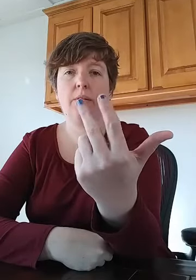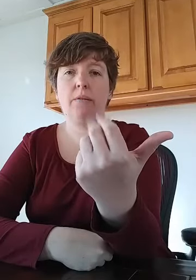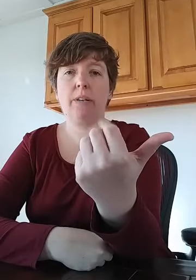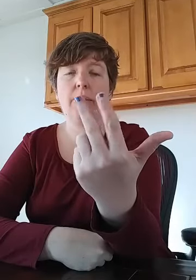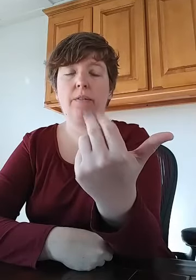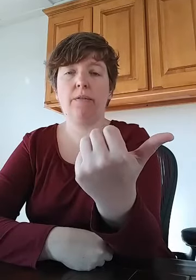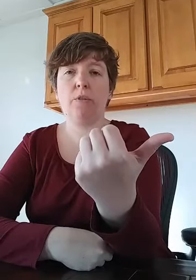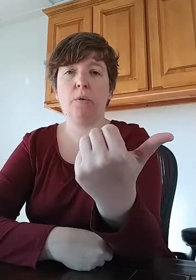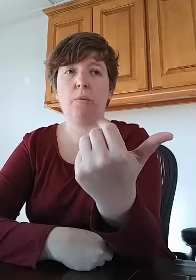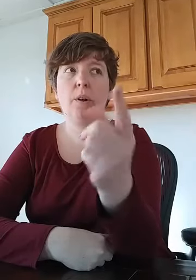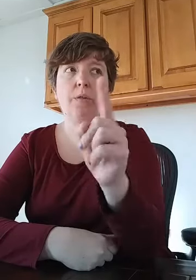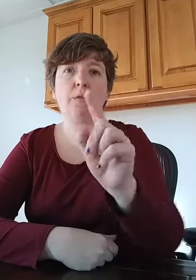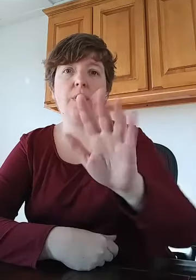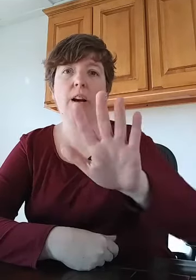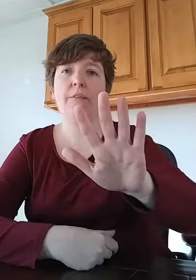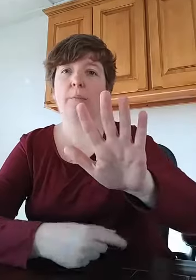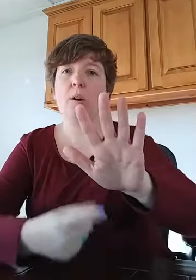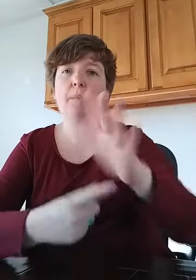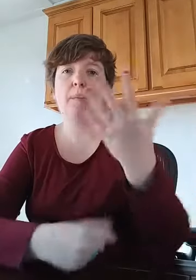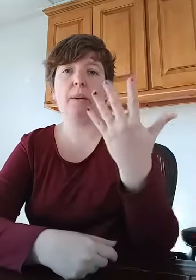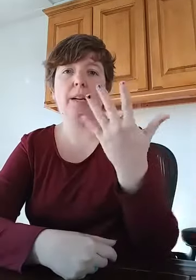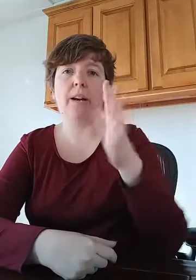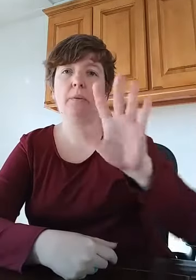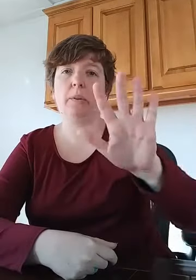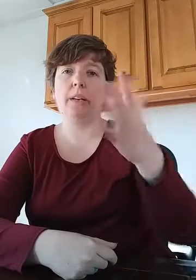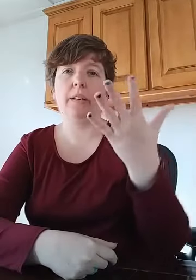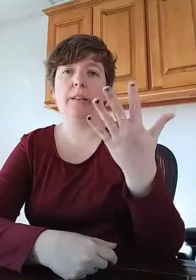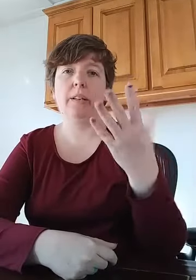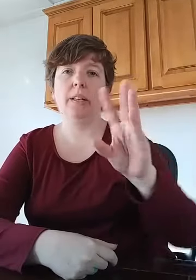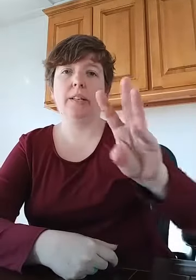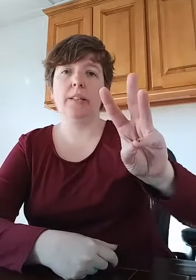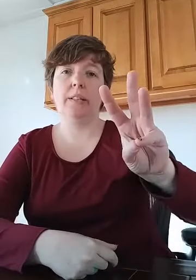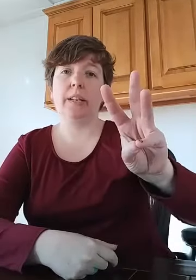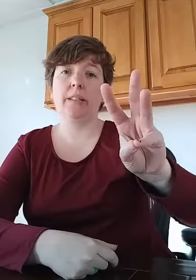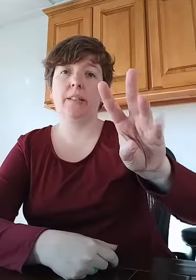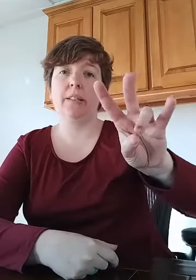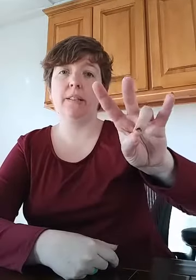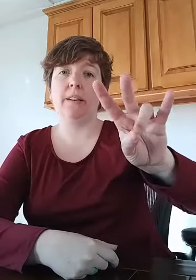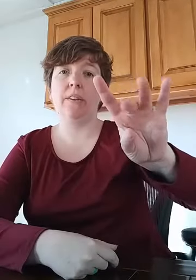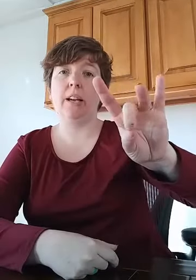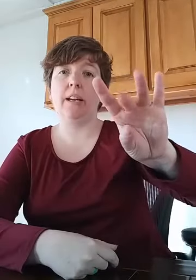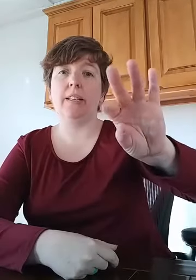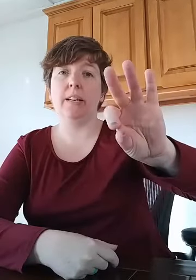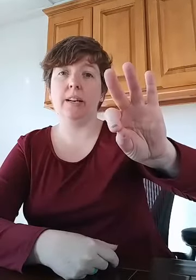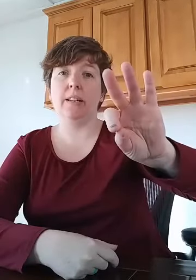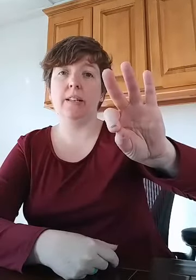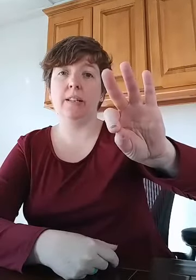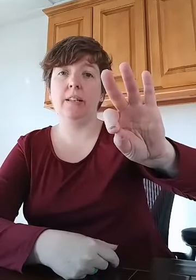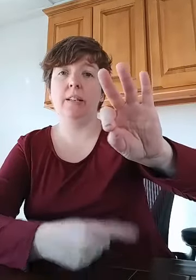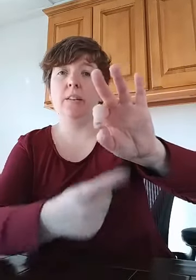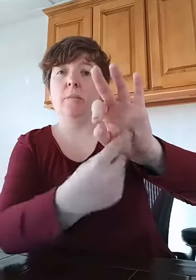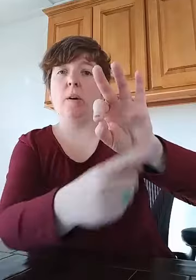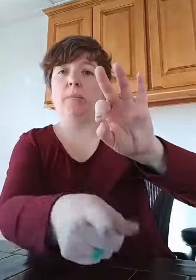3. For 1 through 5, your palm can be out or in. 6, 7, 8, 9, palms are